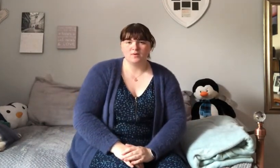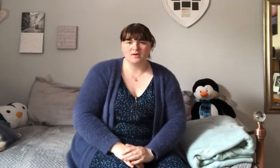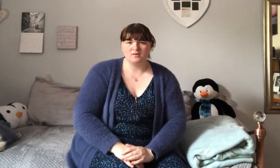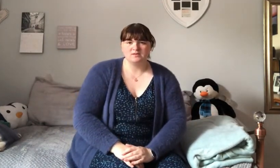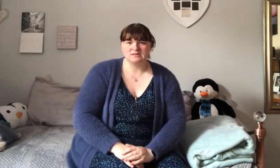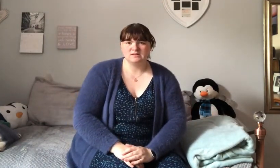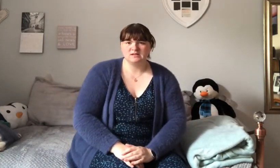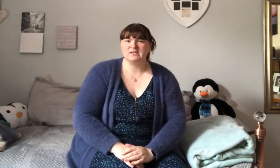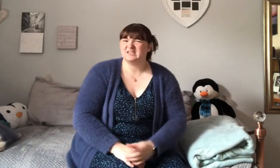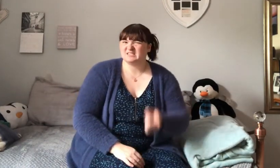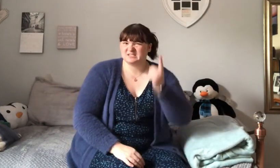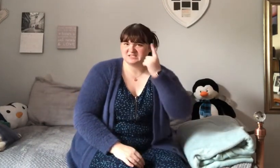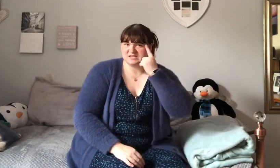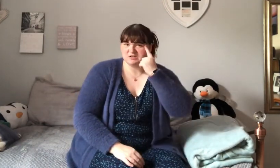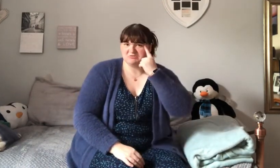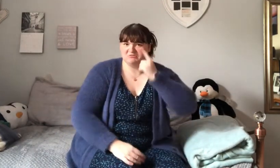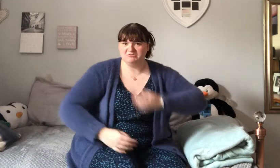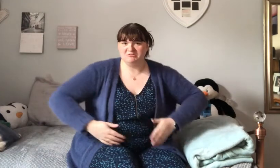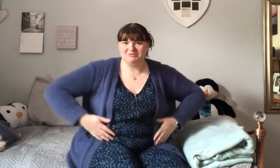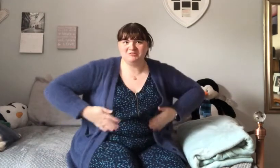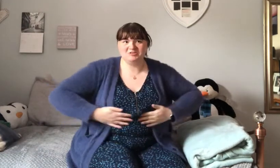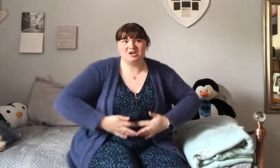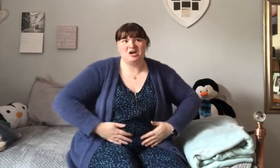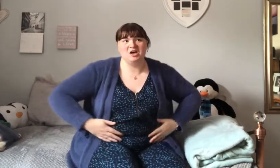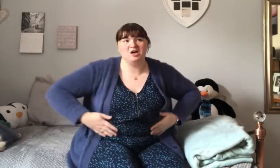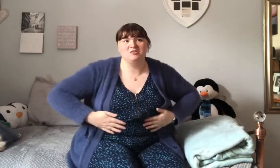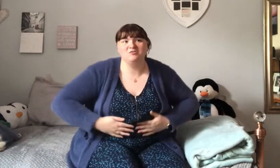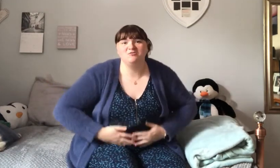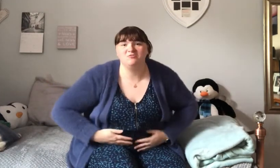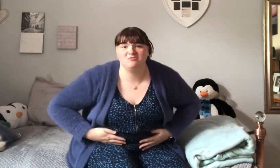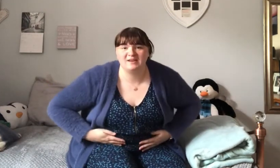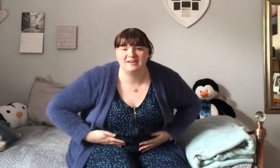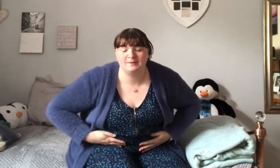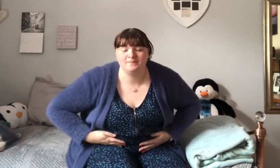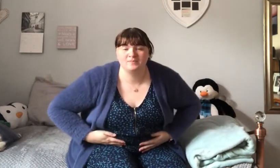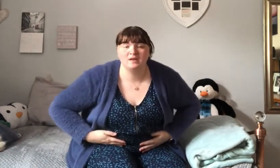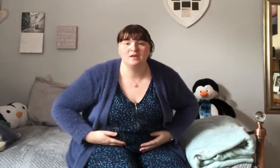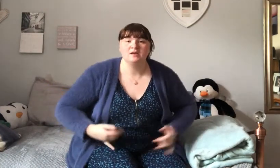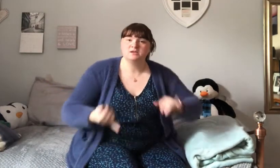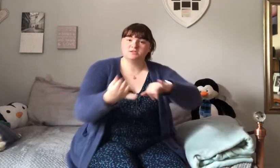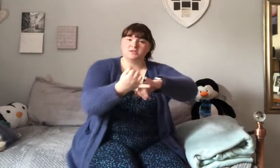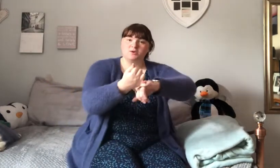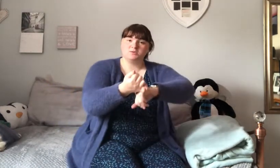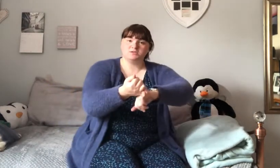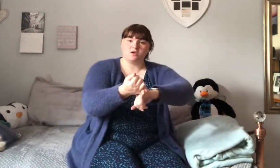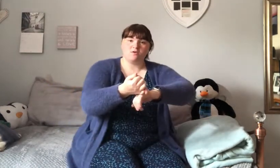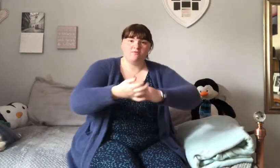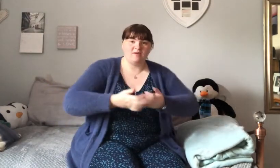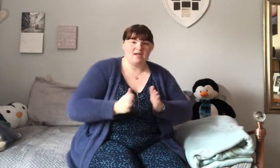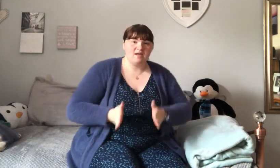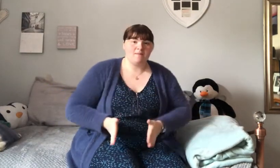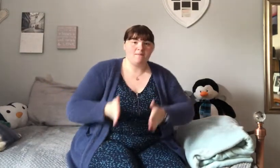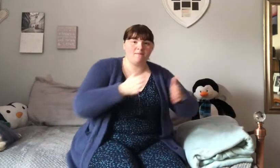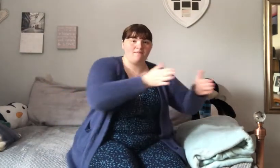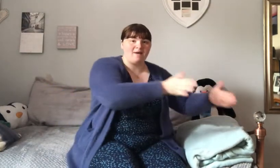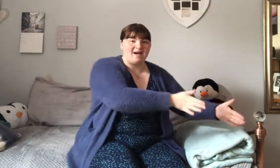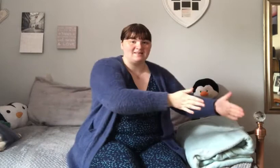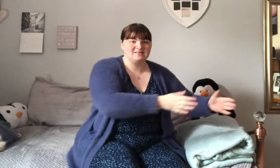But he still looked hungry, so Sophie passed